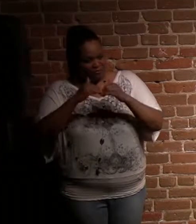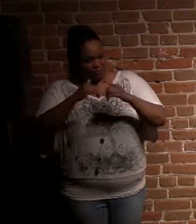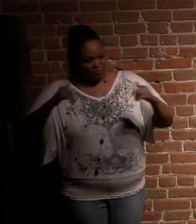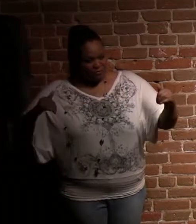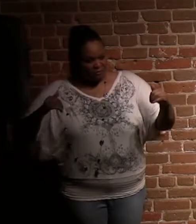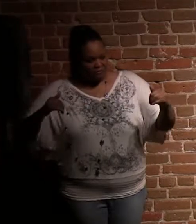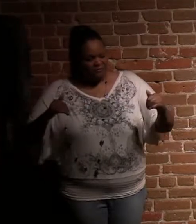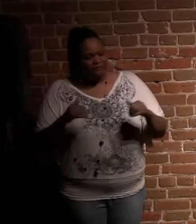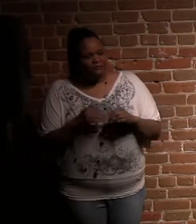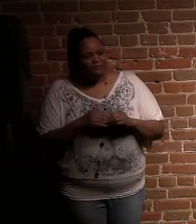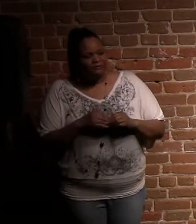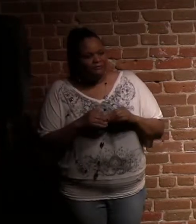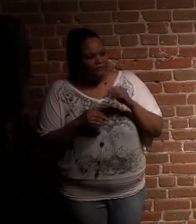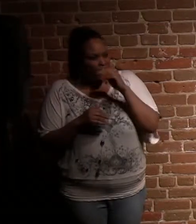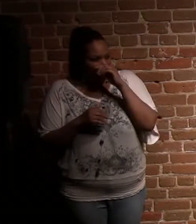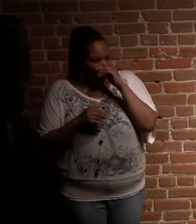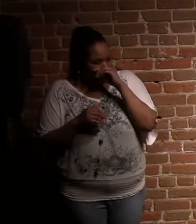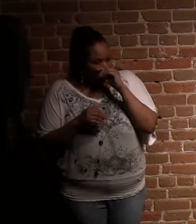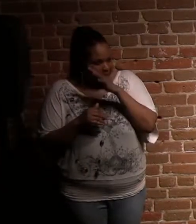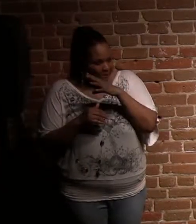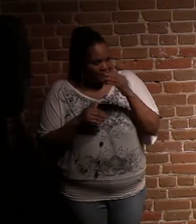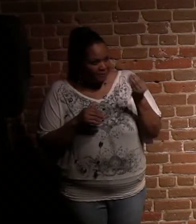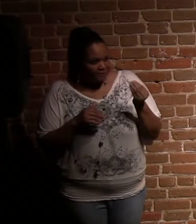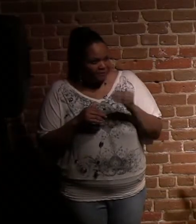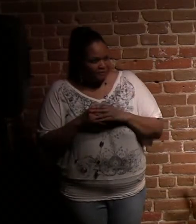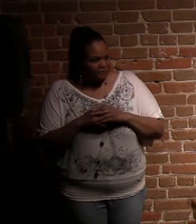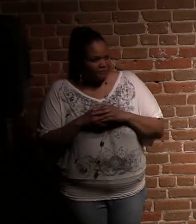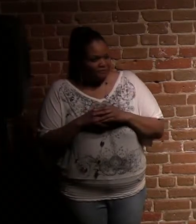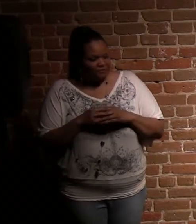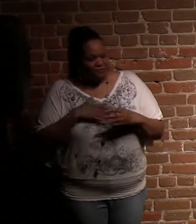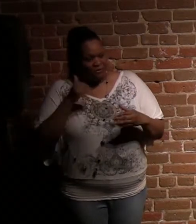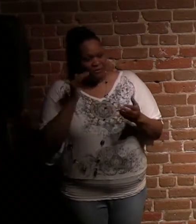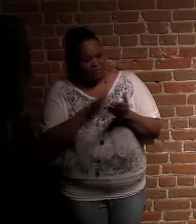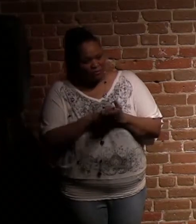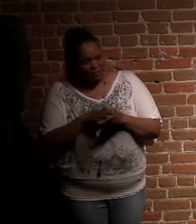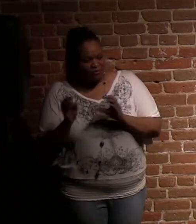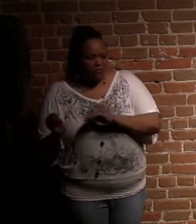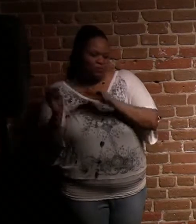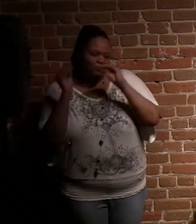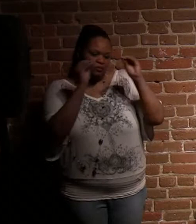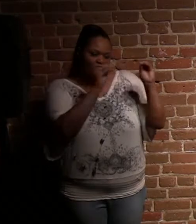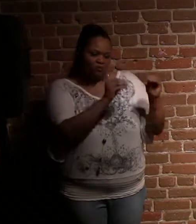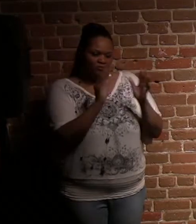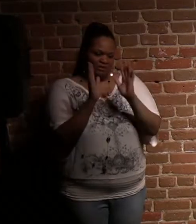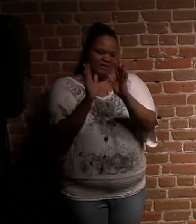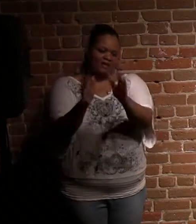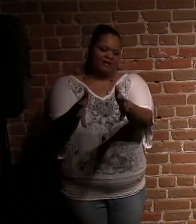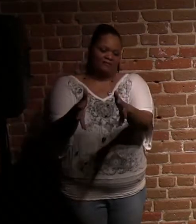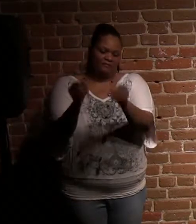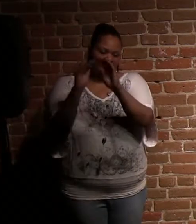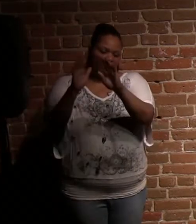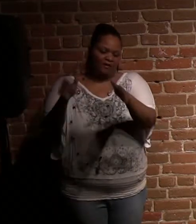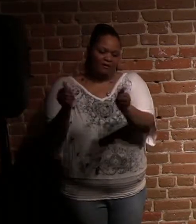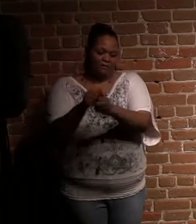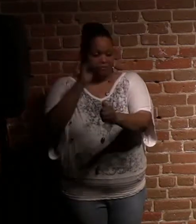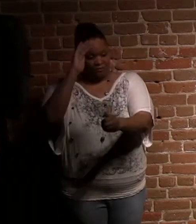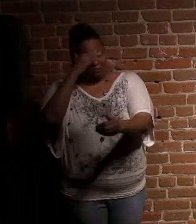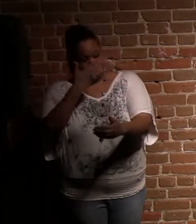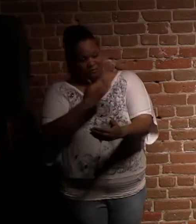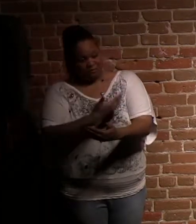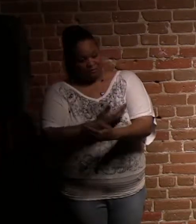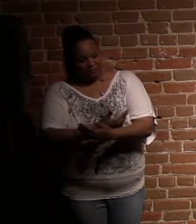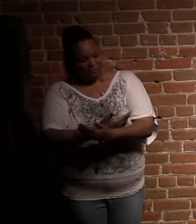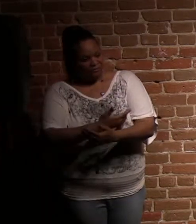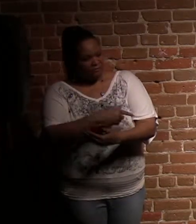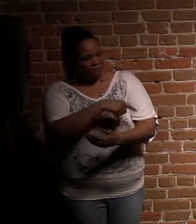separating. And she's moved out. I'm alone in the family house with my son.